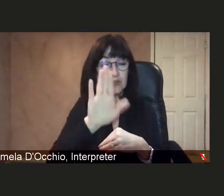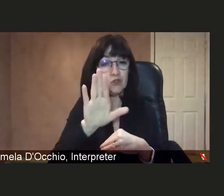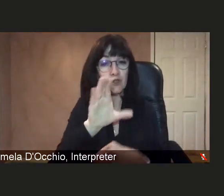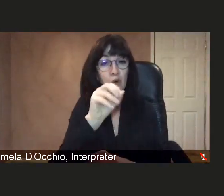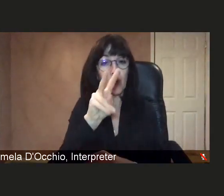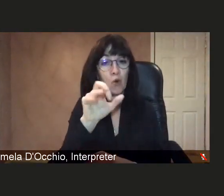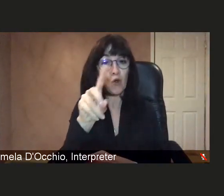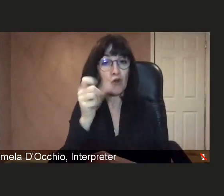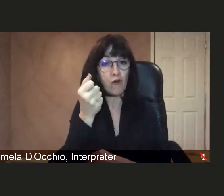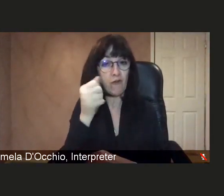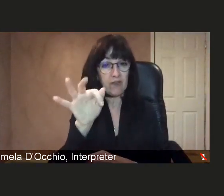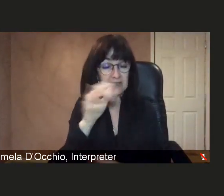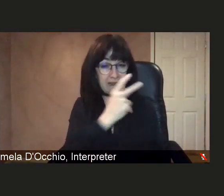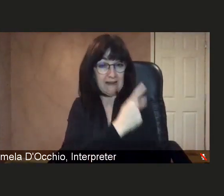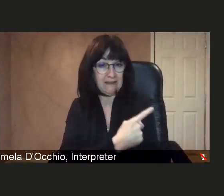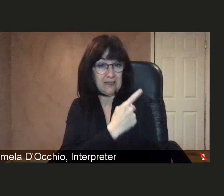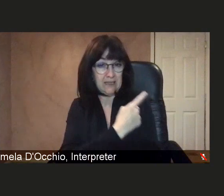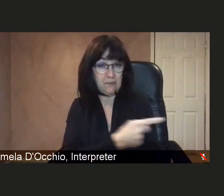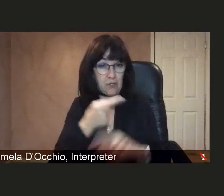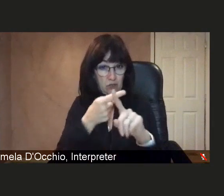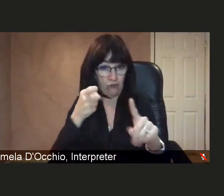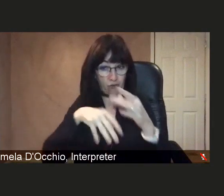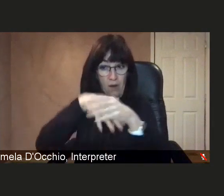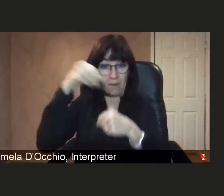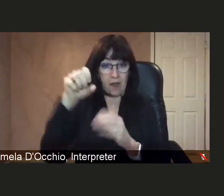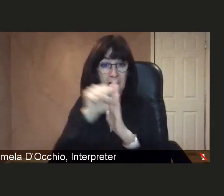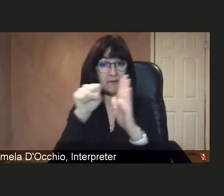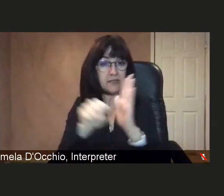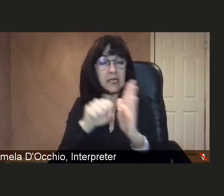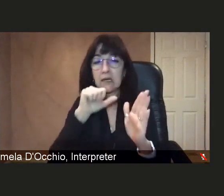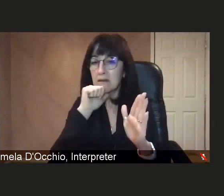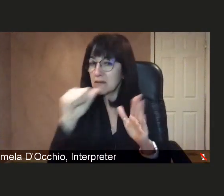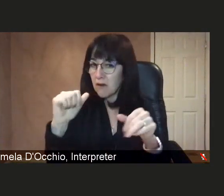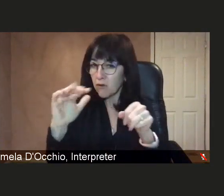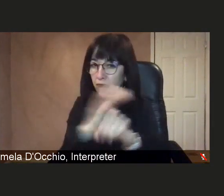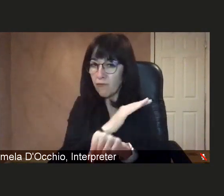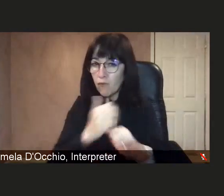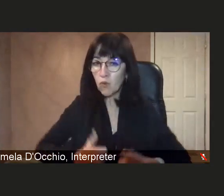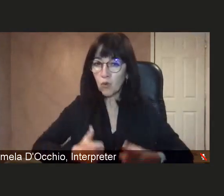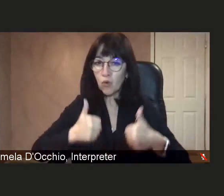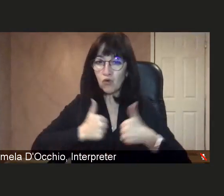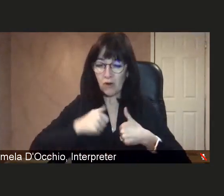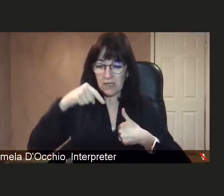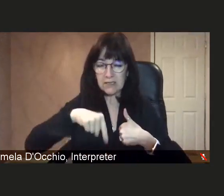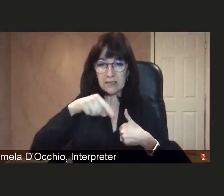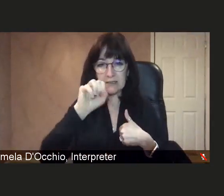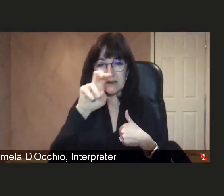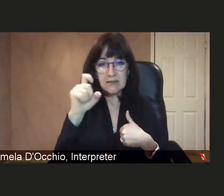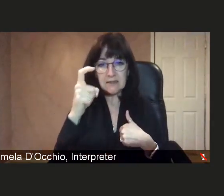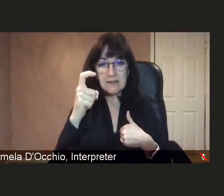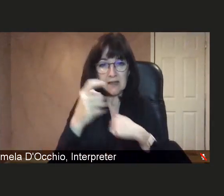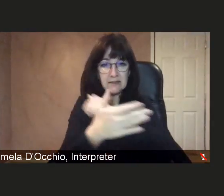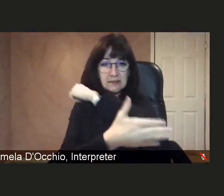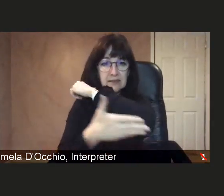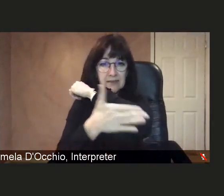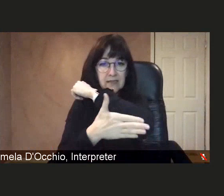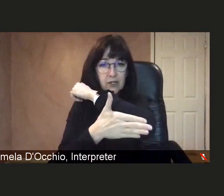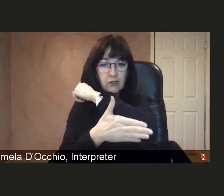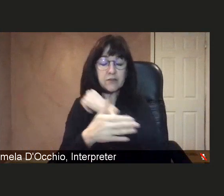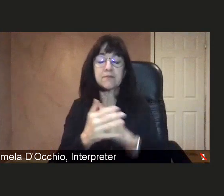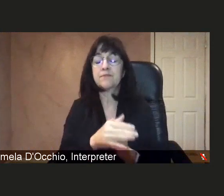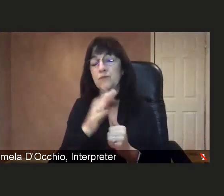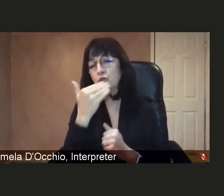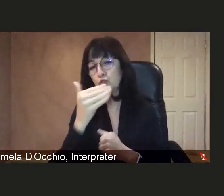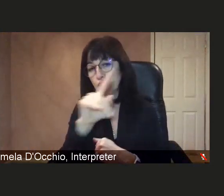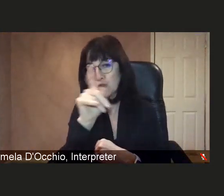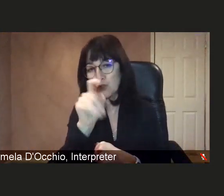patients are from out of state and are not full-time residents of Sussex County? An excellent question. And I personally had a conversation